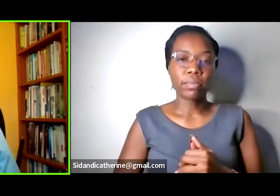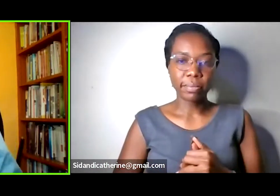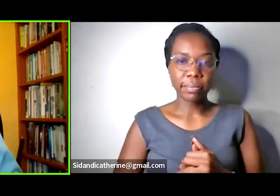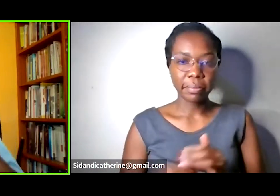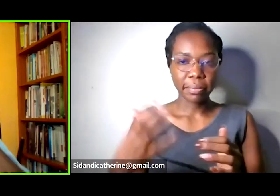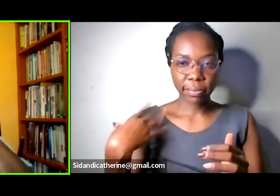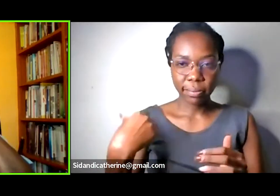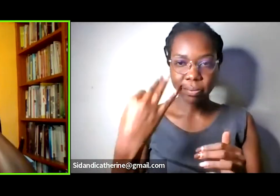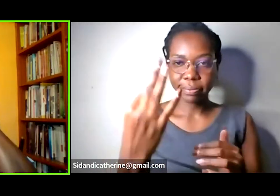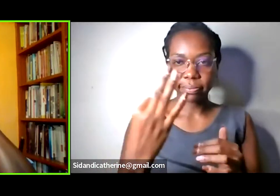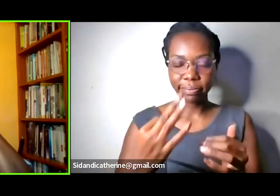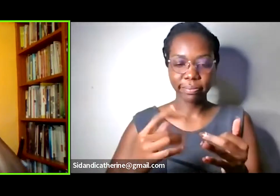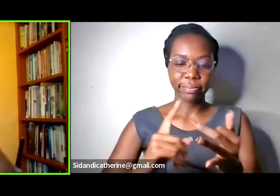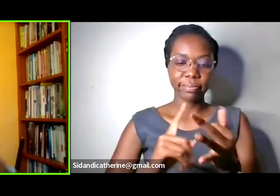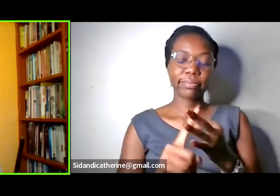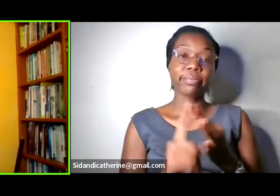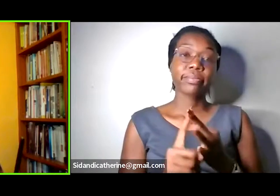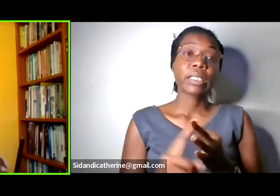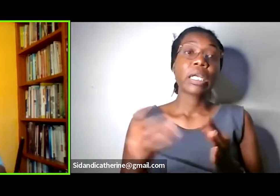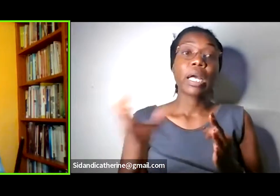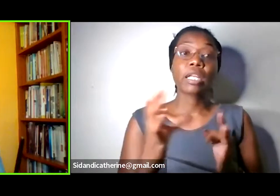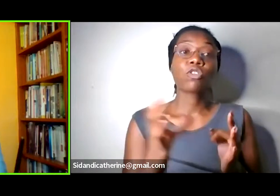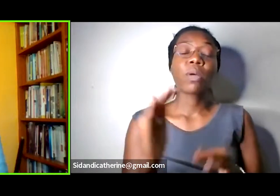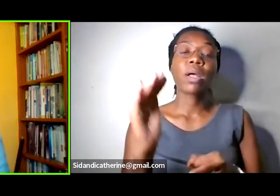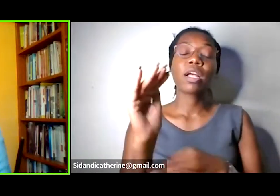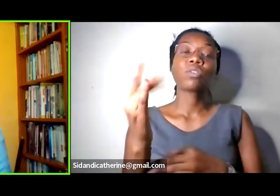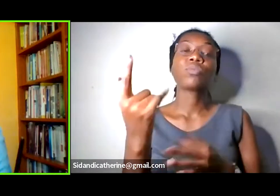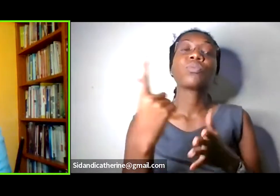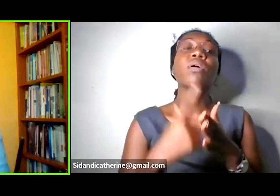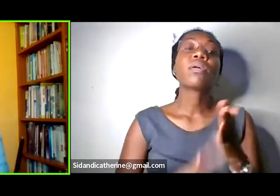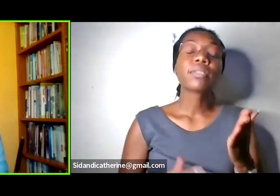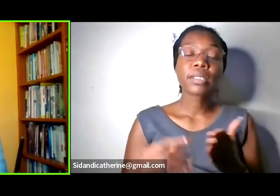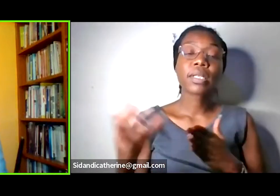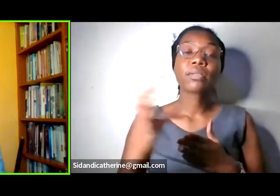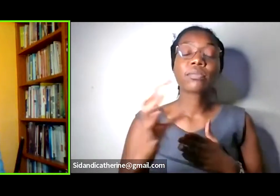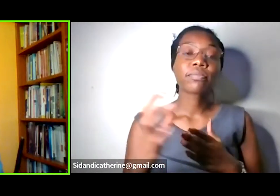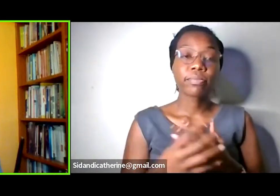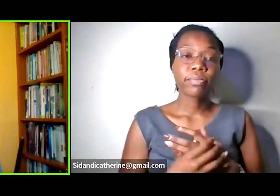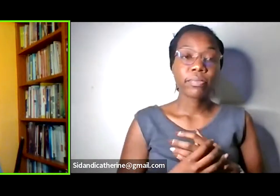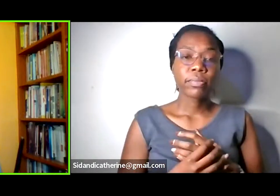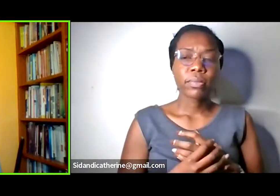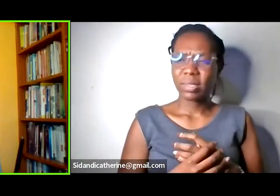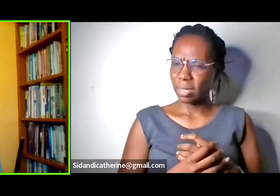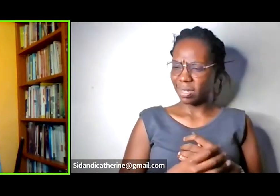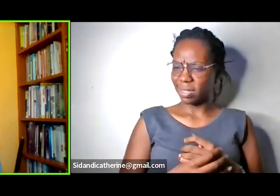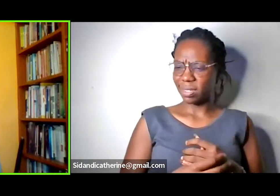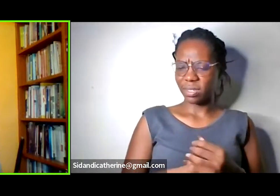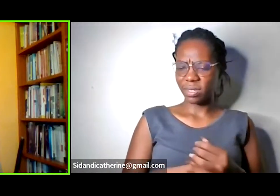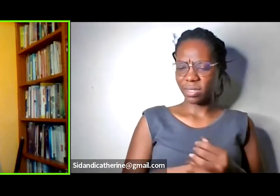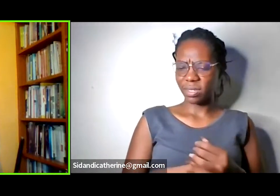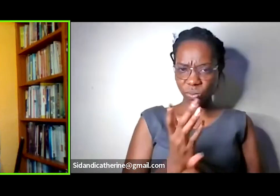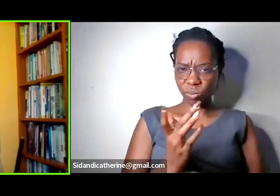marketing, then you are trying to market the hard way. The easiest way